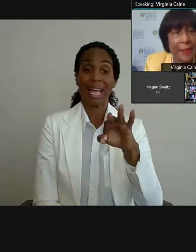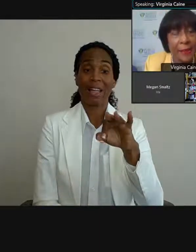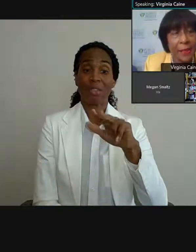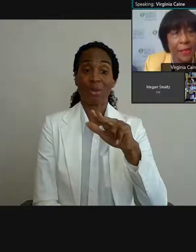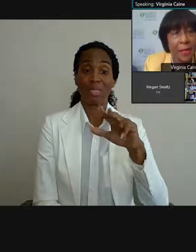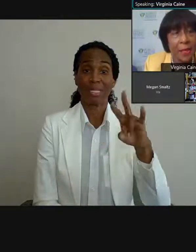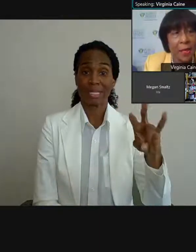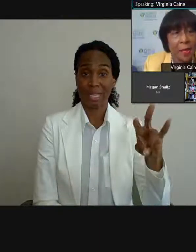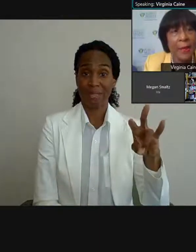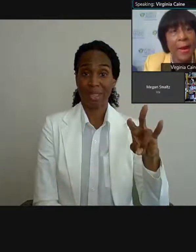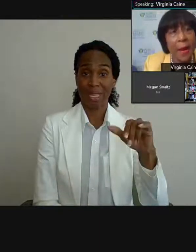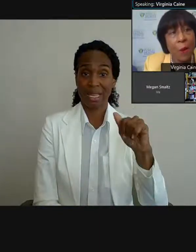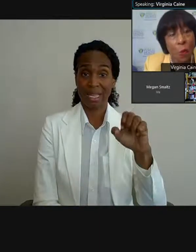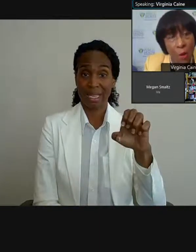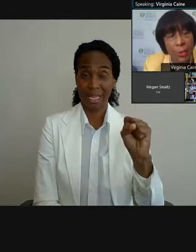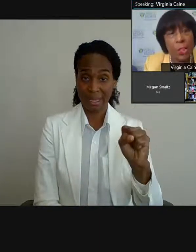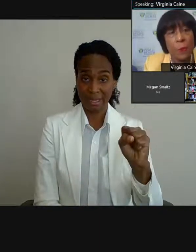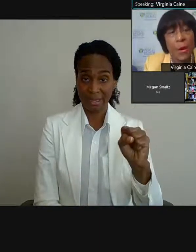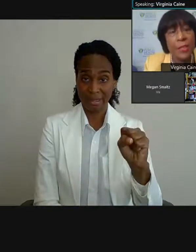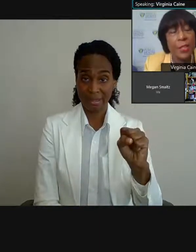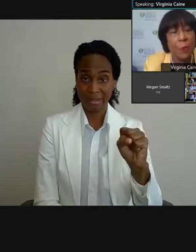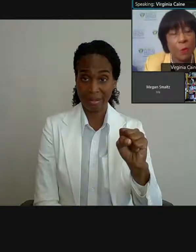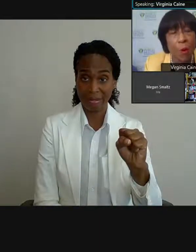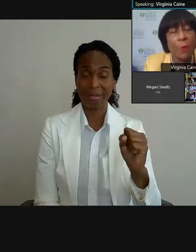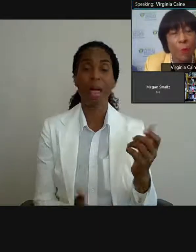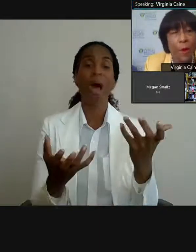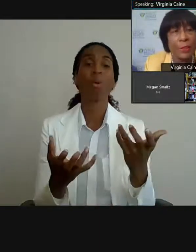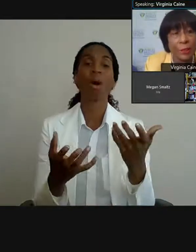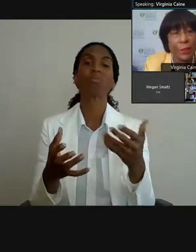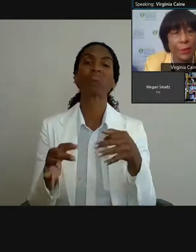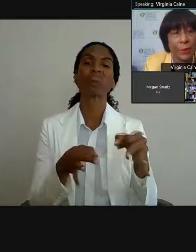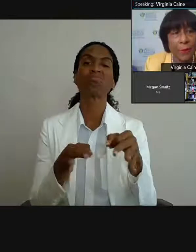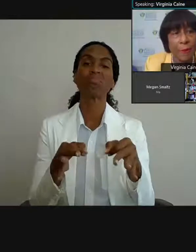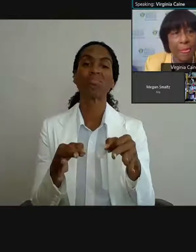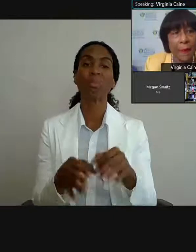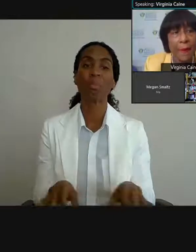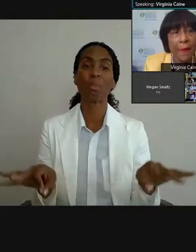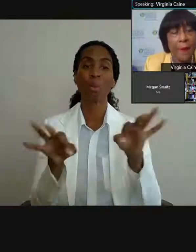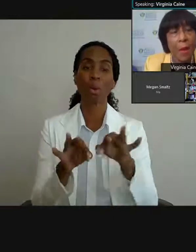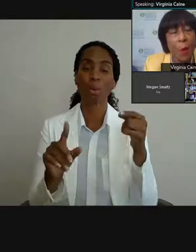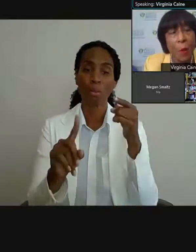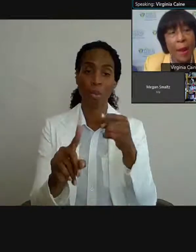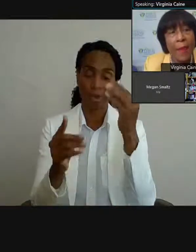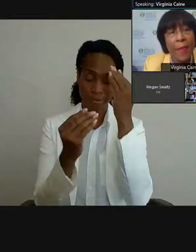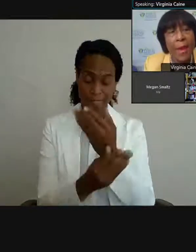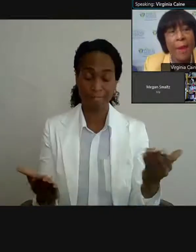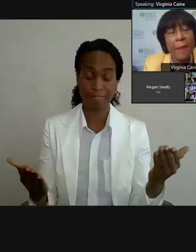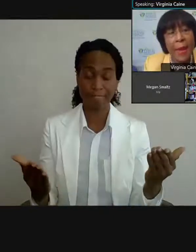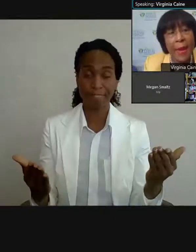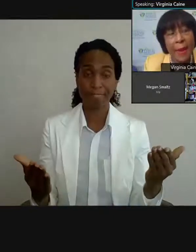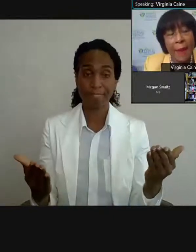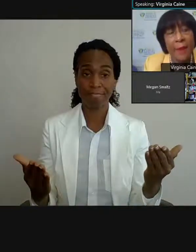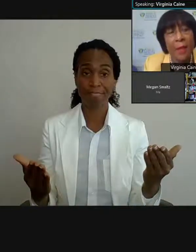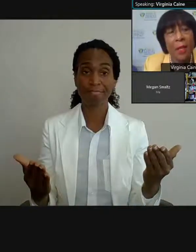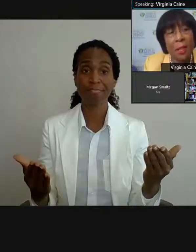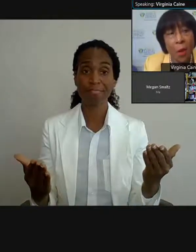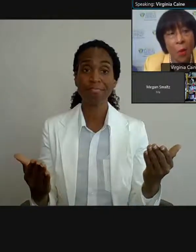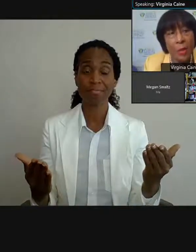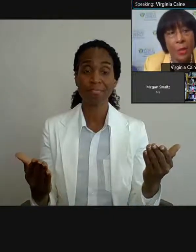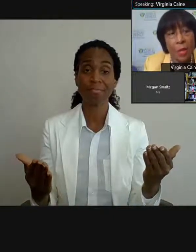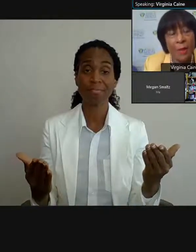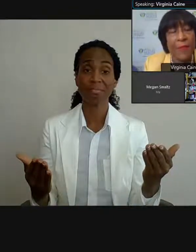6,937 cases. But I want to express this important point to you, that while they may have